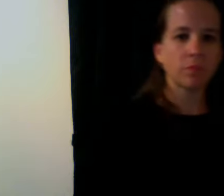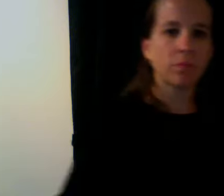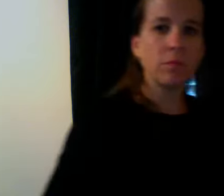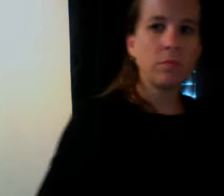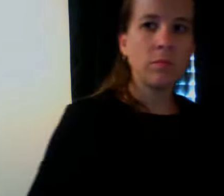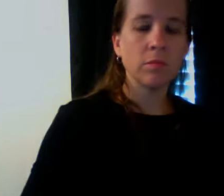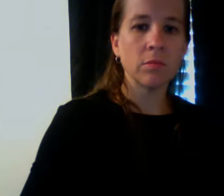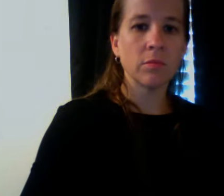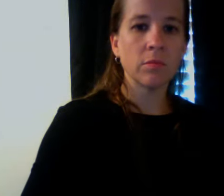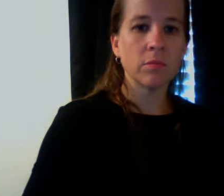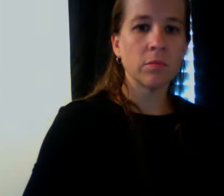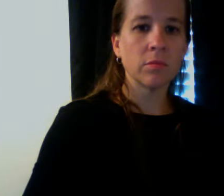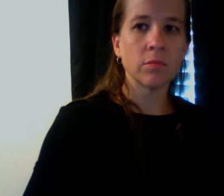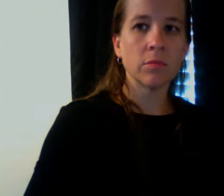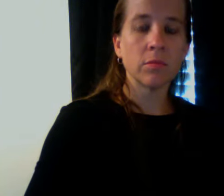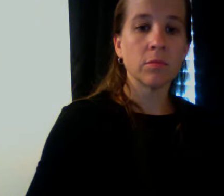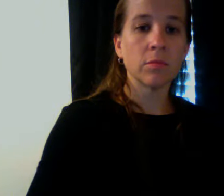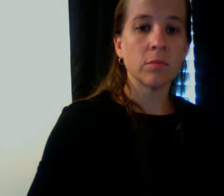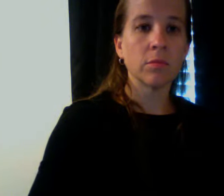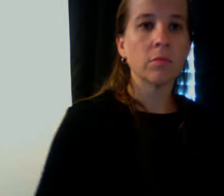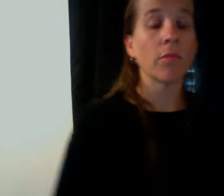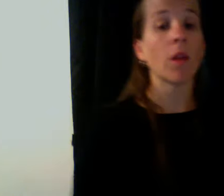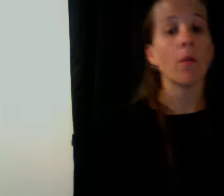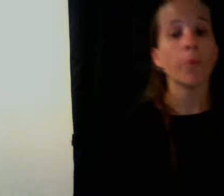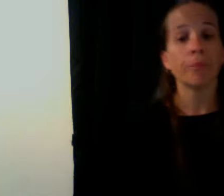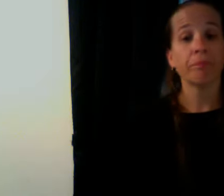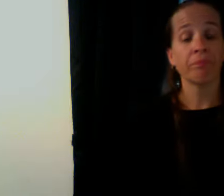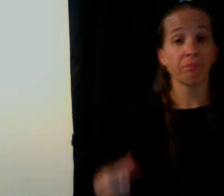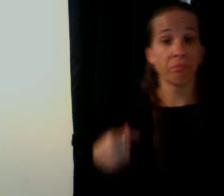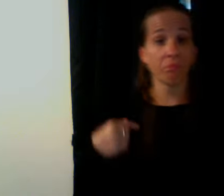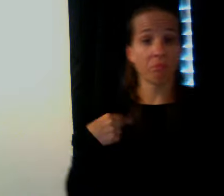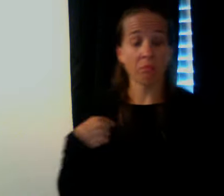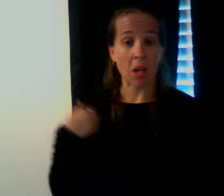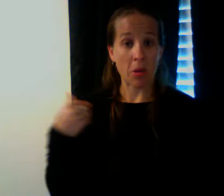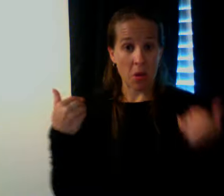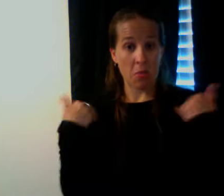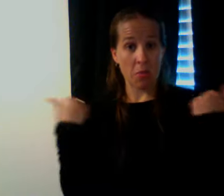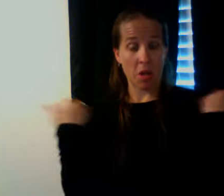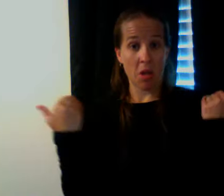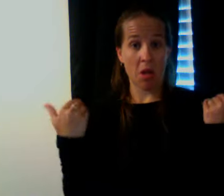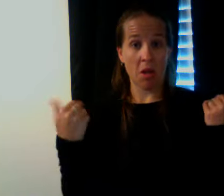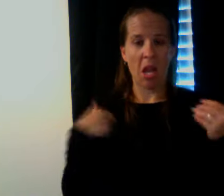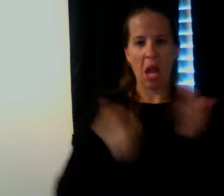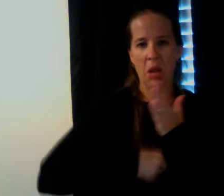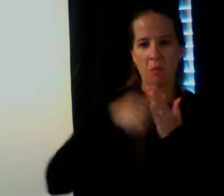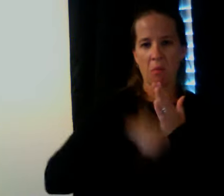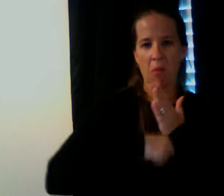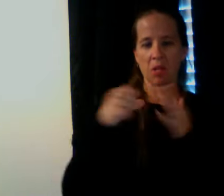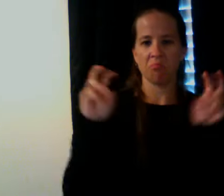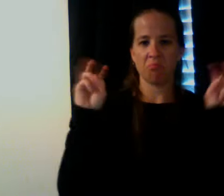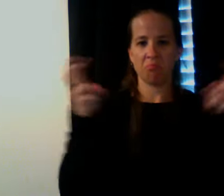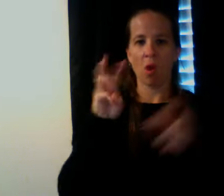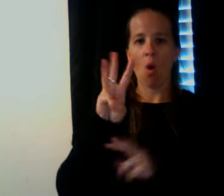When I was young, there was an amazing publication called the Whole Earth Catalog, which was one of the Bibles of my